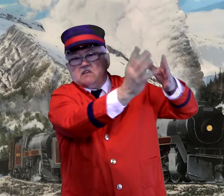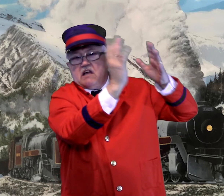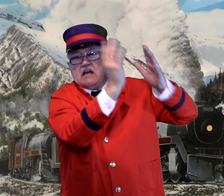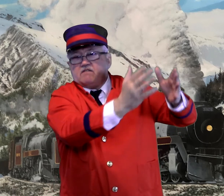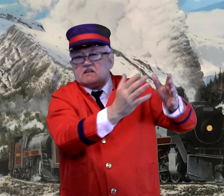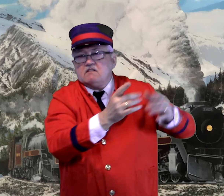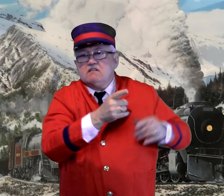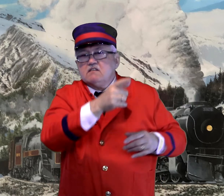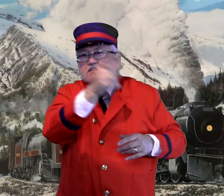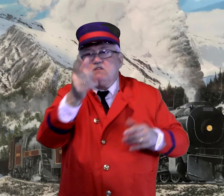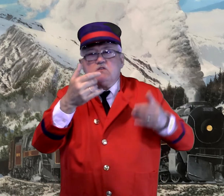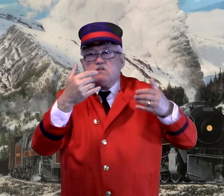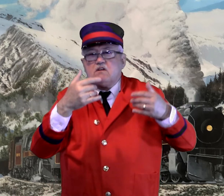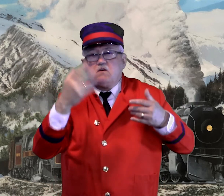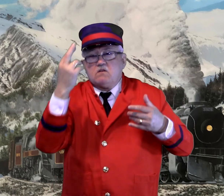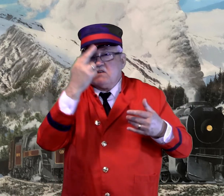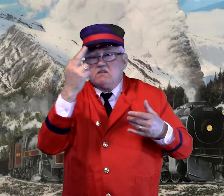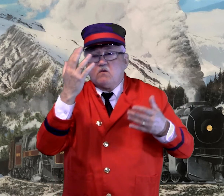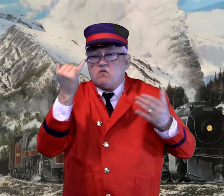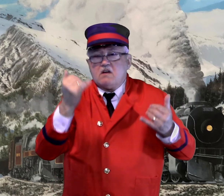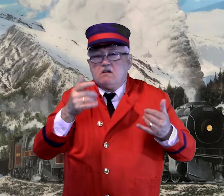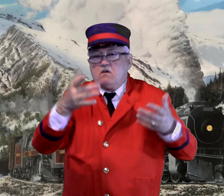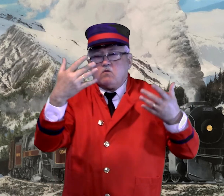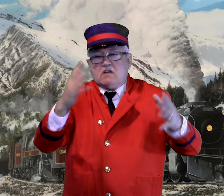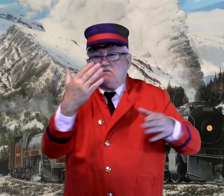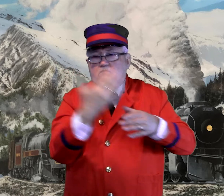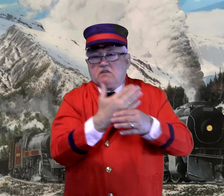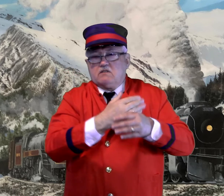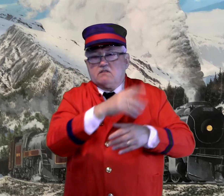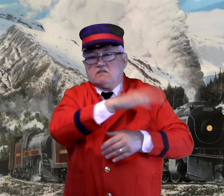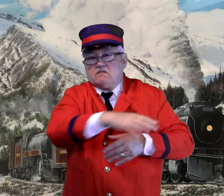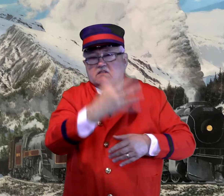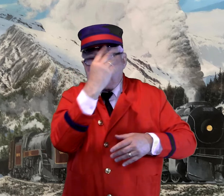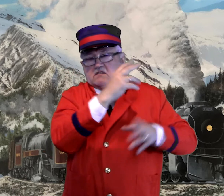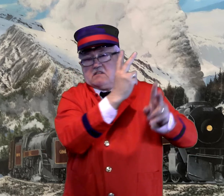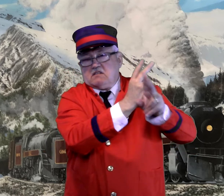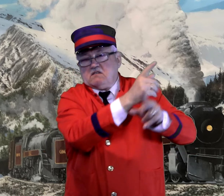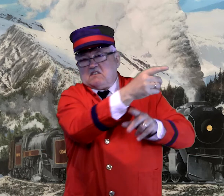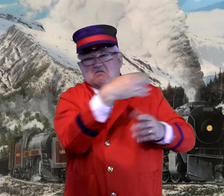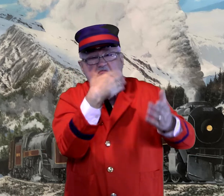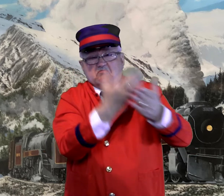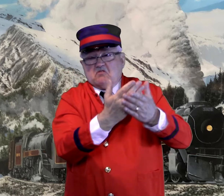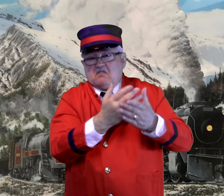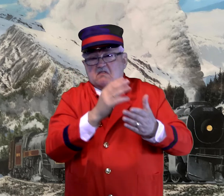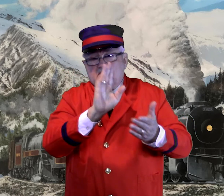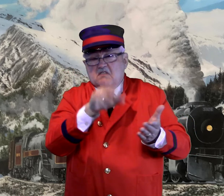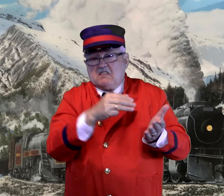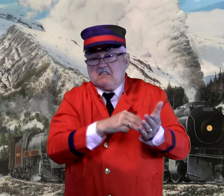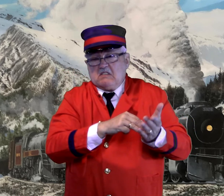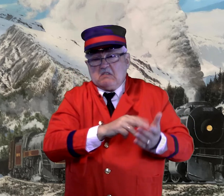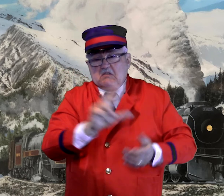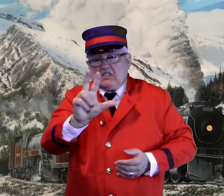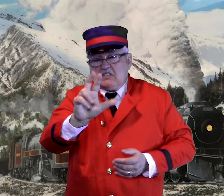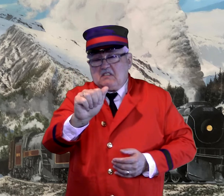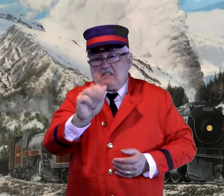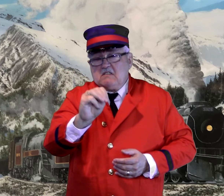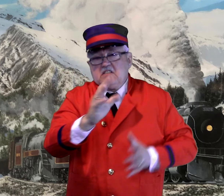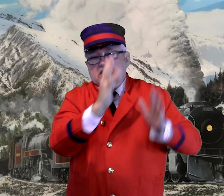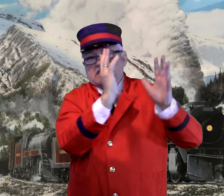The rest of the passenger train had uncoupled and been on its way. The train crew did not want to disturb the students